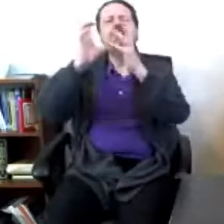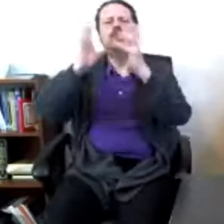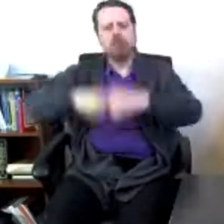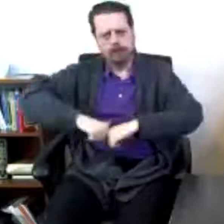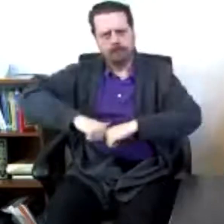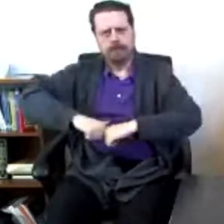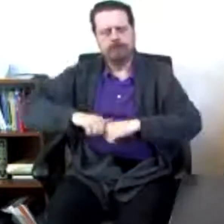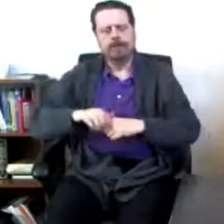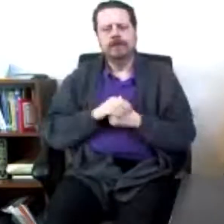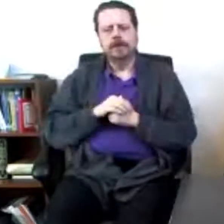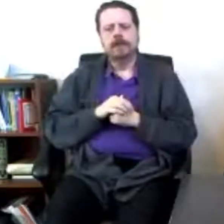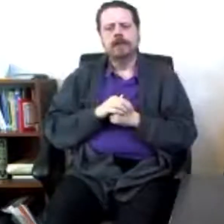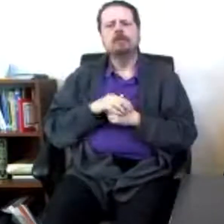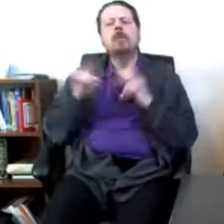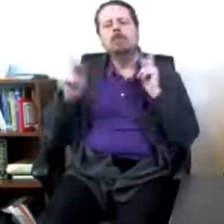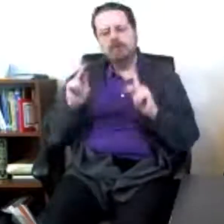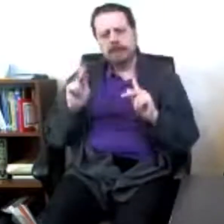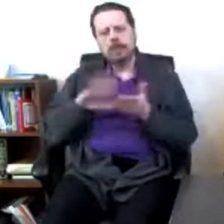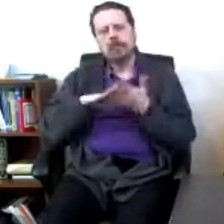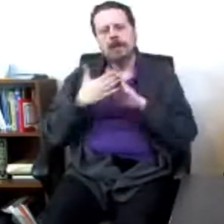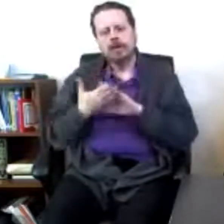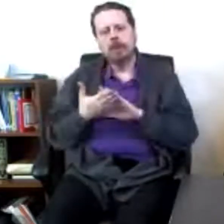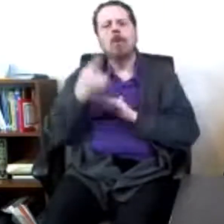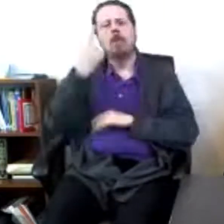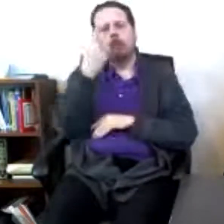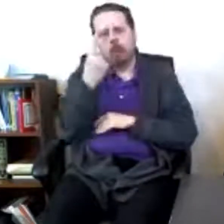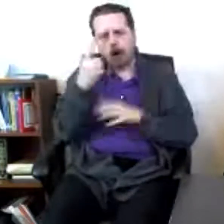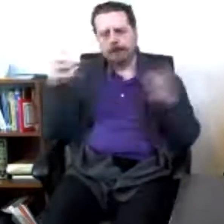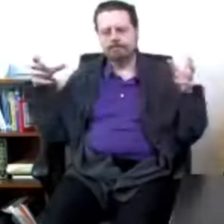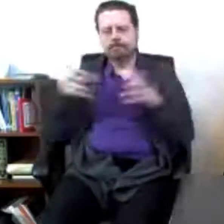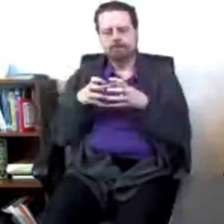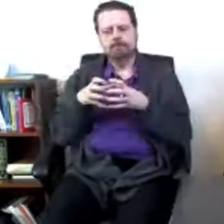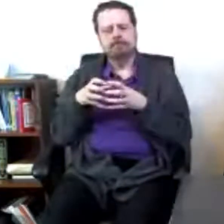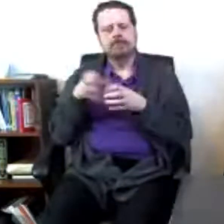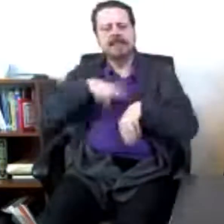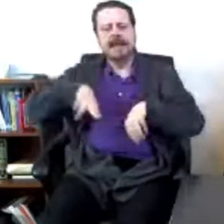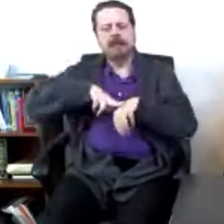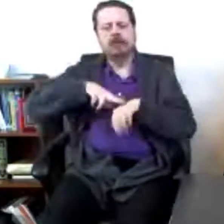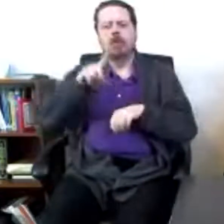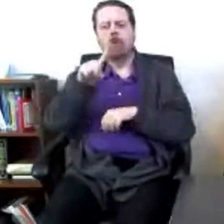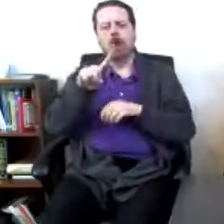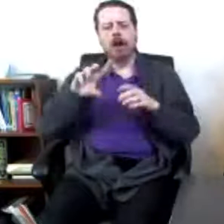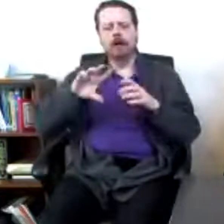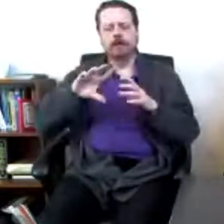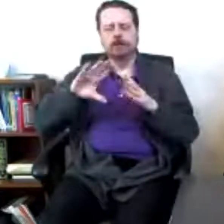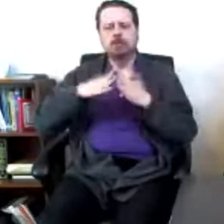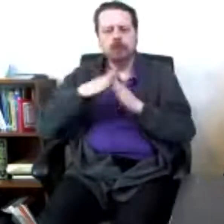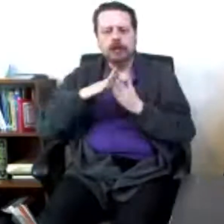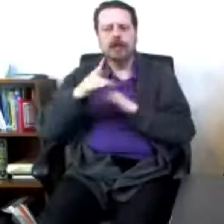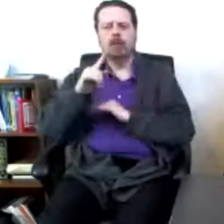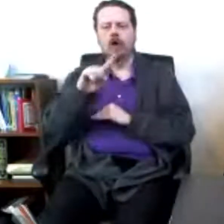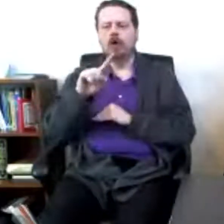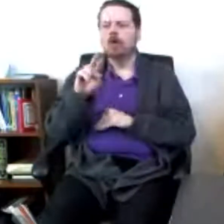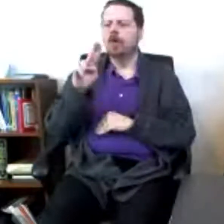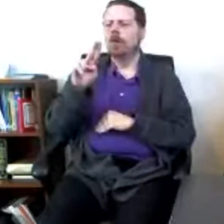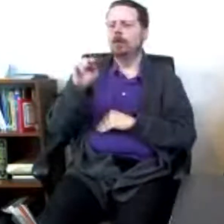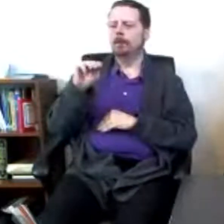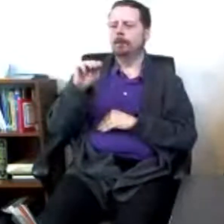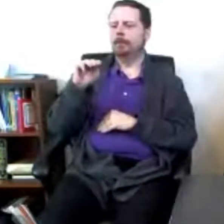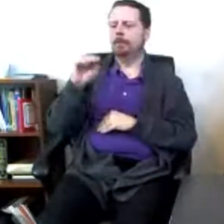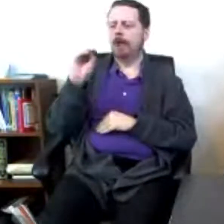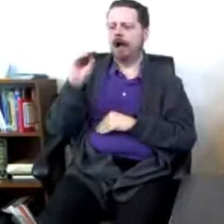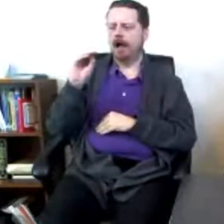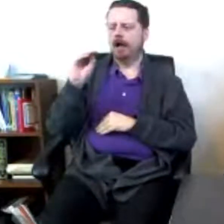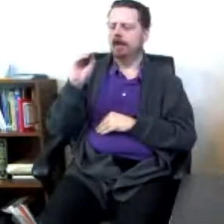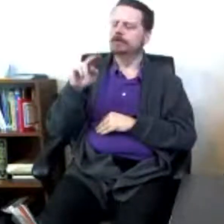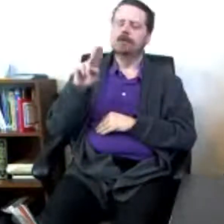between people so that people become one nation, one ummah, one community. All of them believe